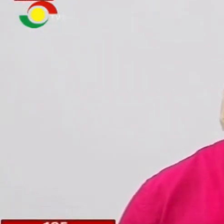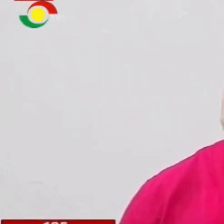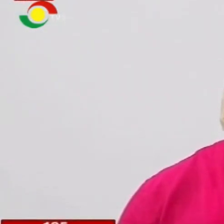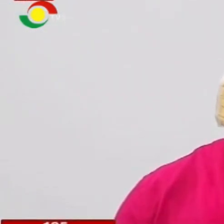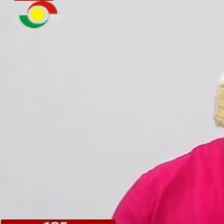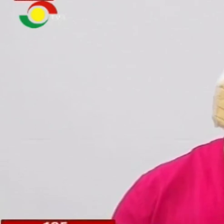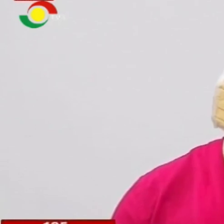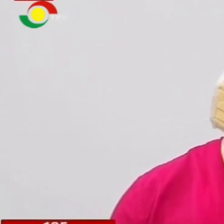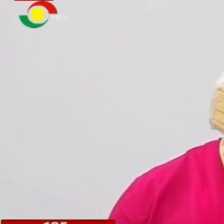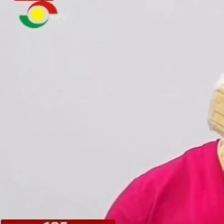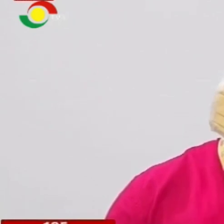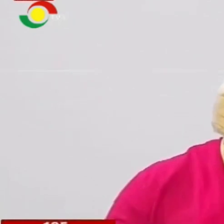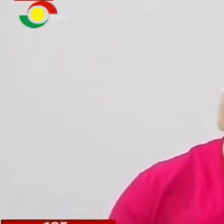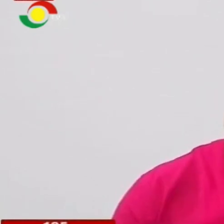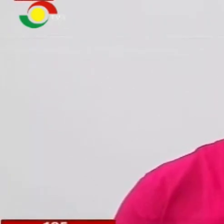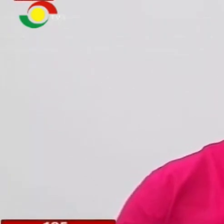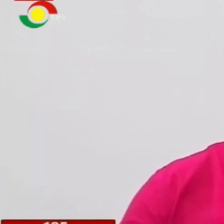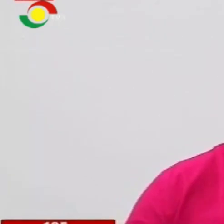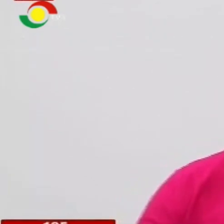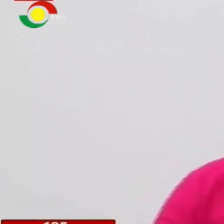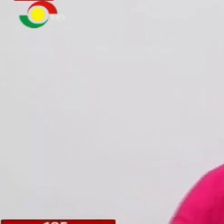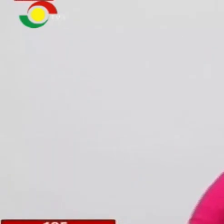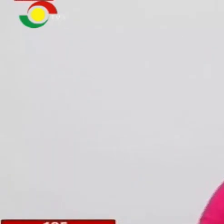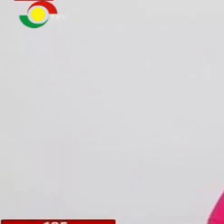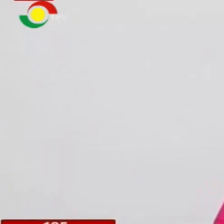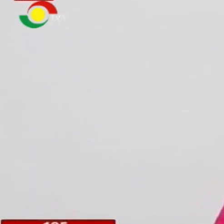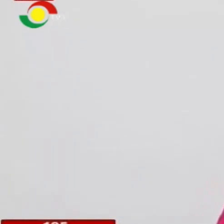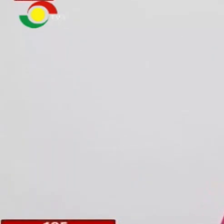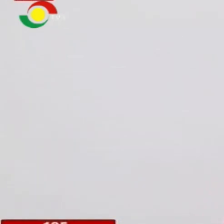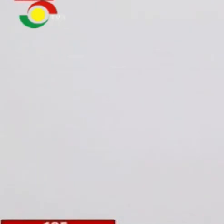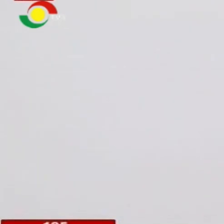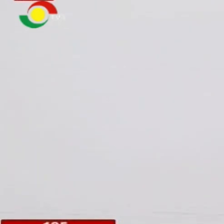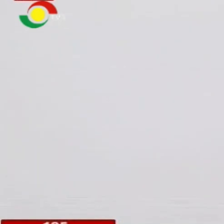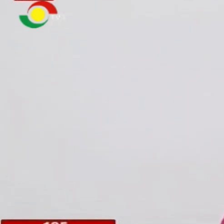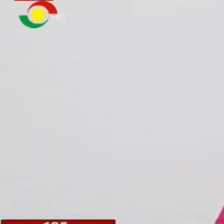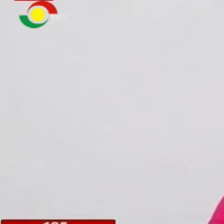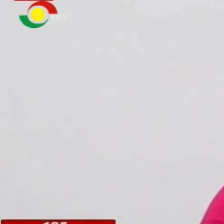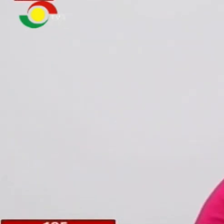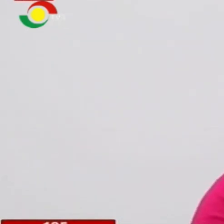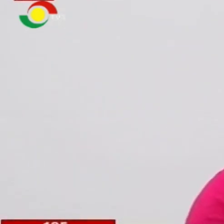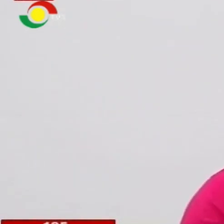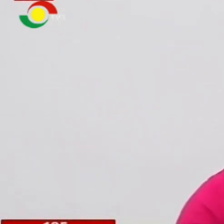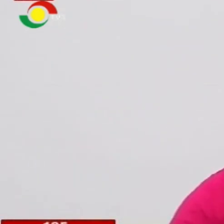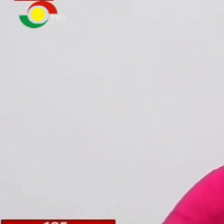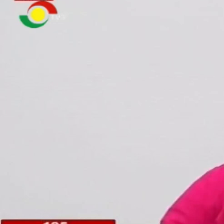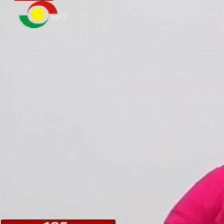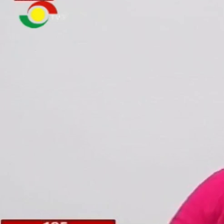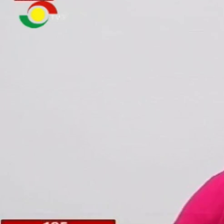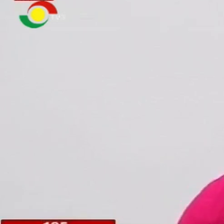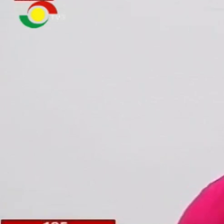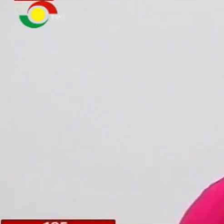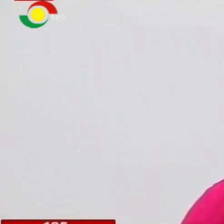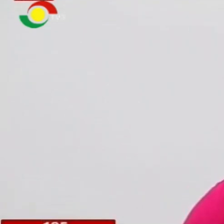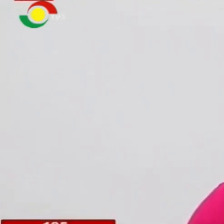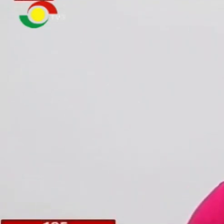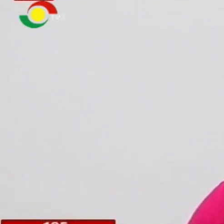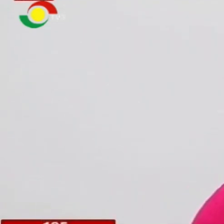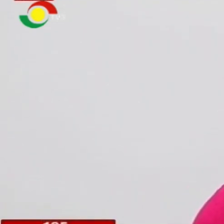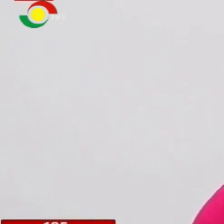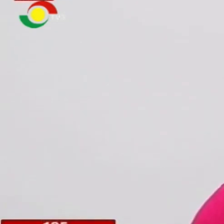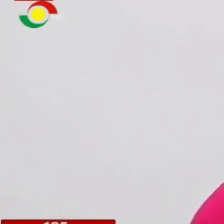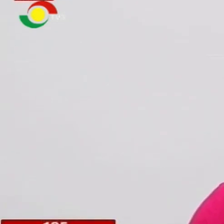10,435. I perceive him, and she said, yeah, officer of the two of them, the mom said, after near you go through,